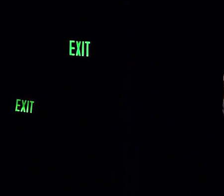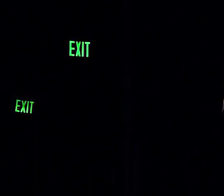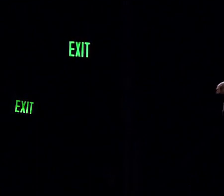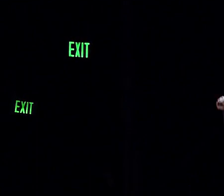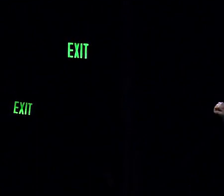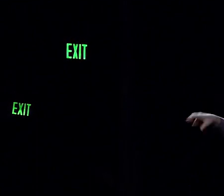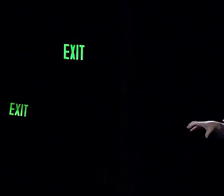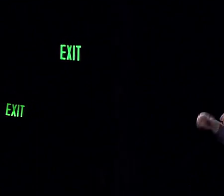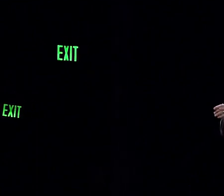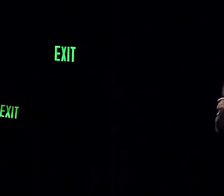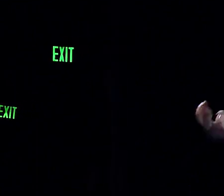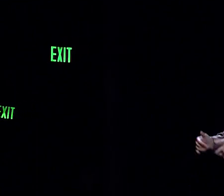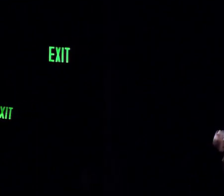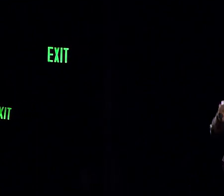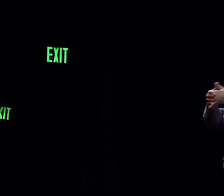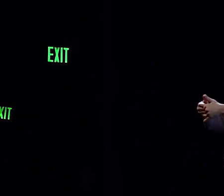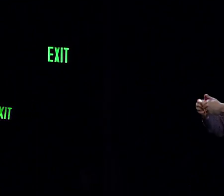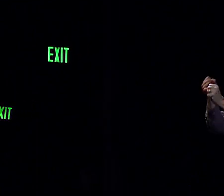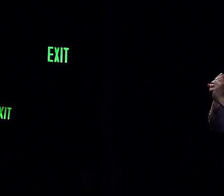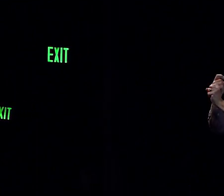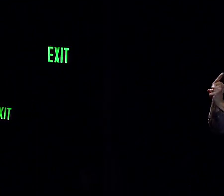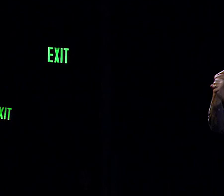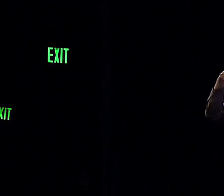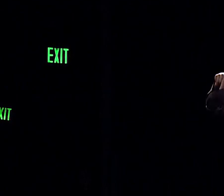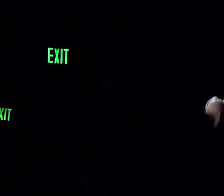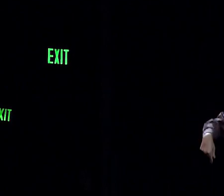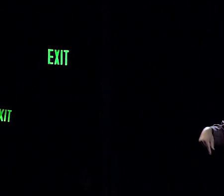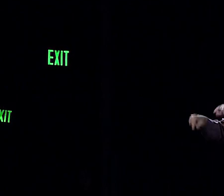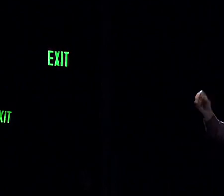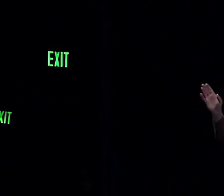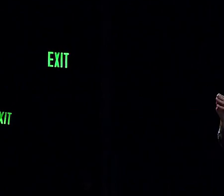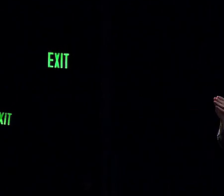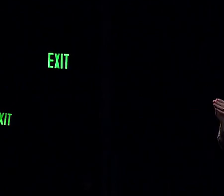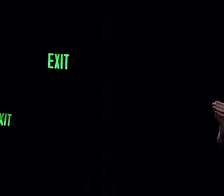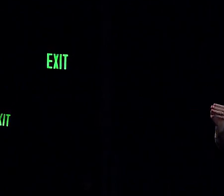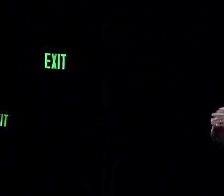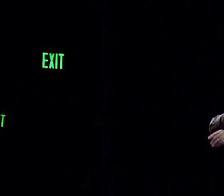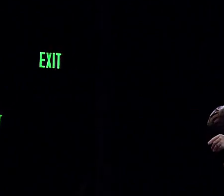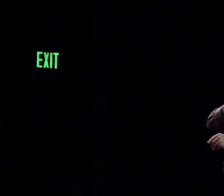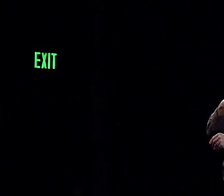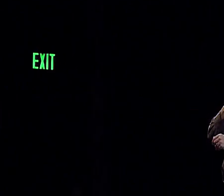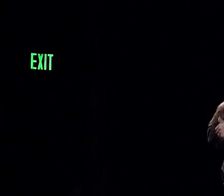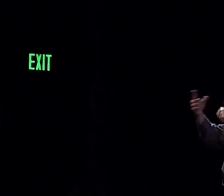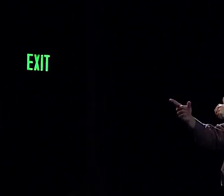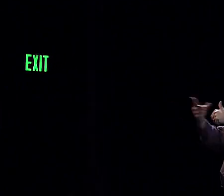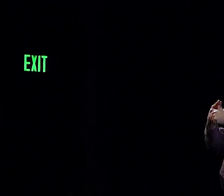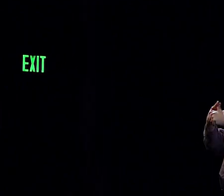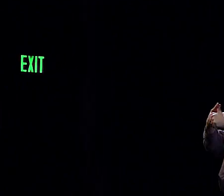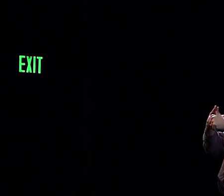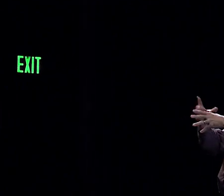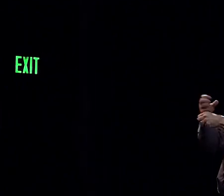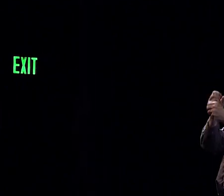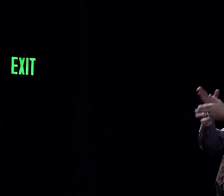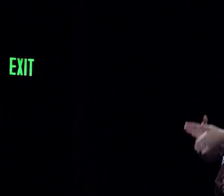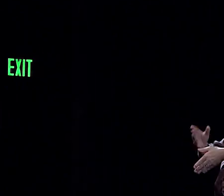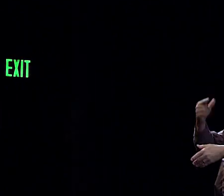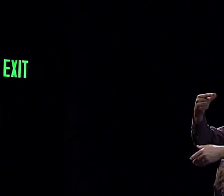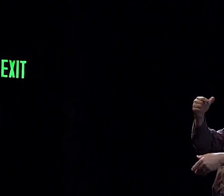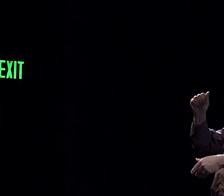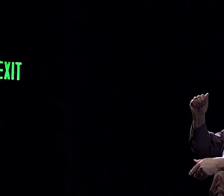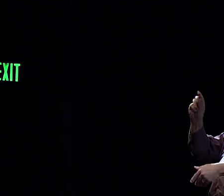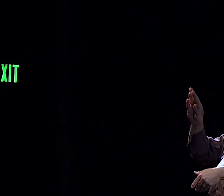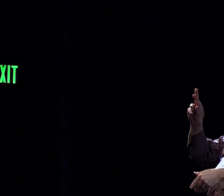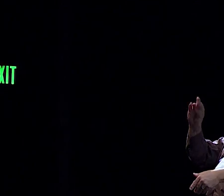awarded every year to a young student for this very conference, for the SATE conference. And I'm proud to say the first inaugural recipient is Gabriela